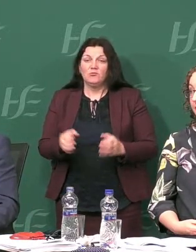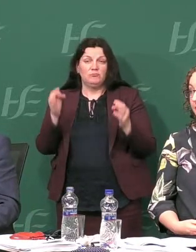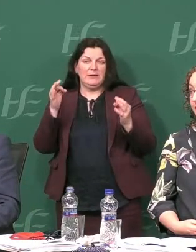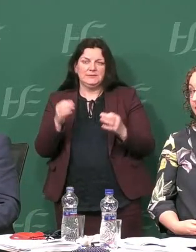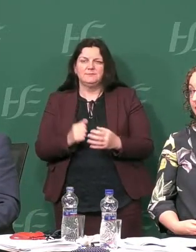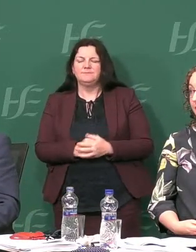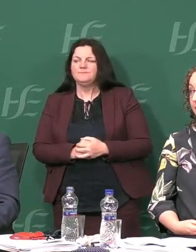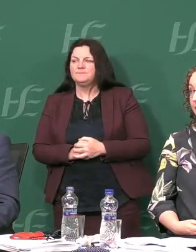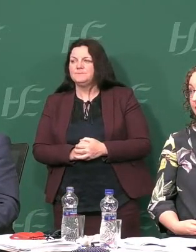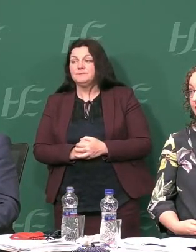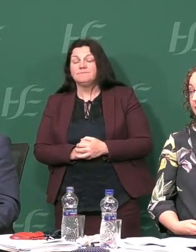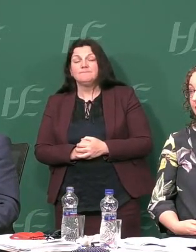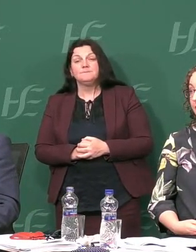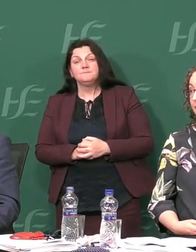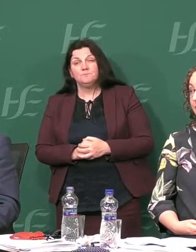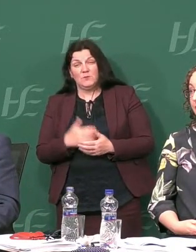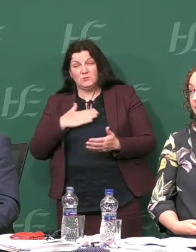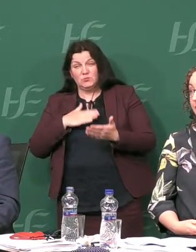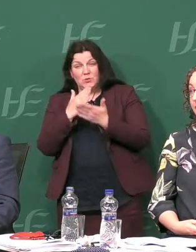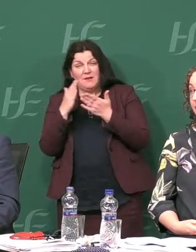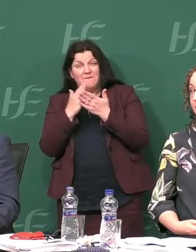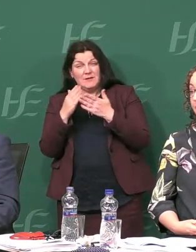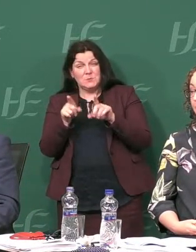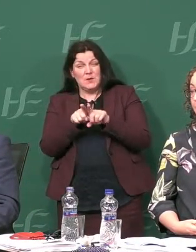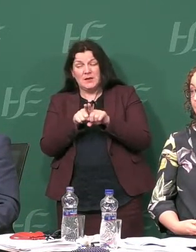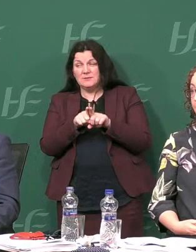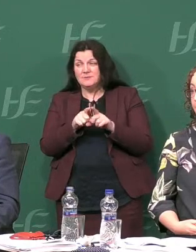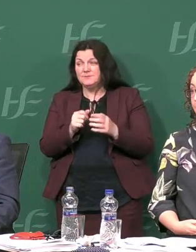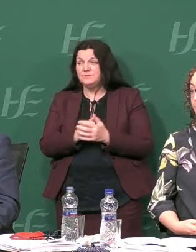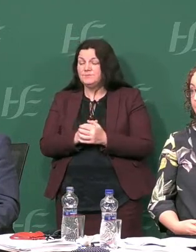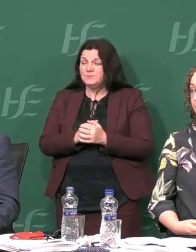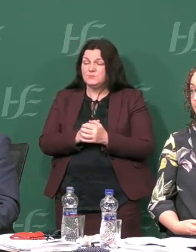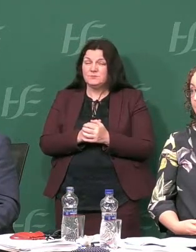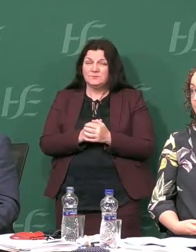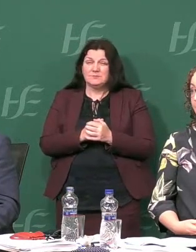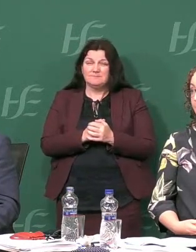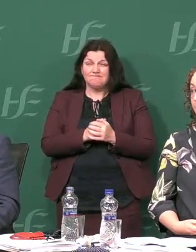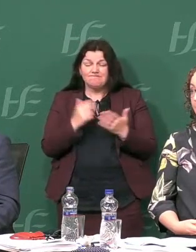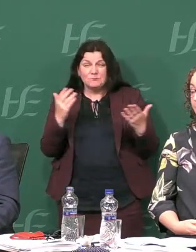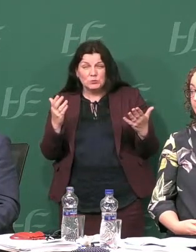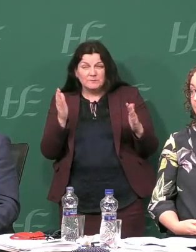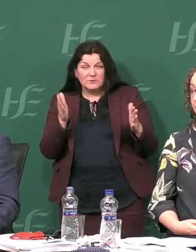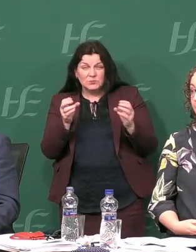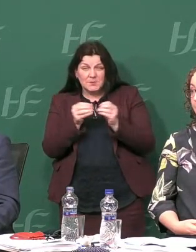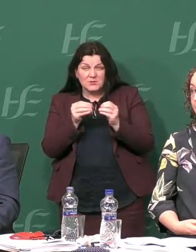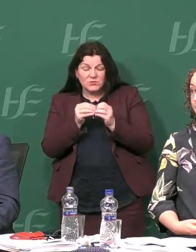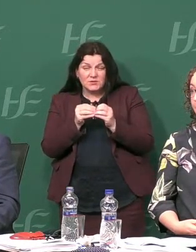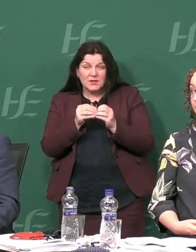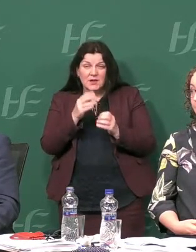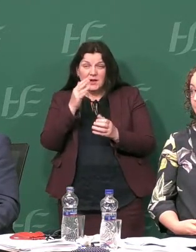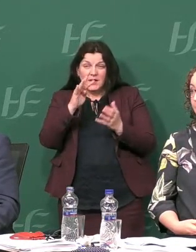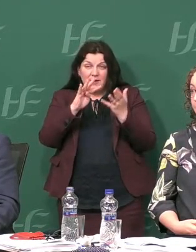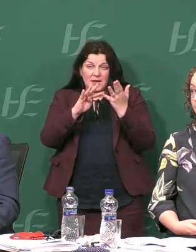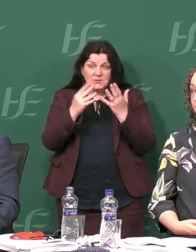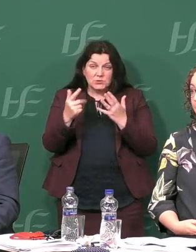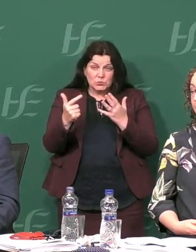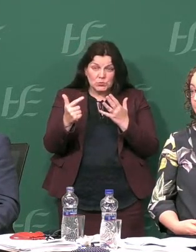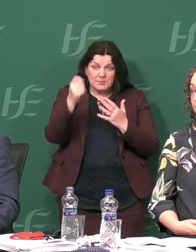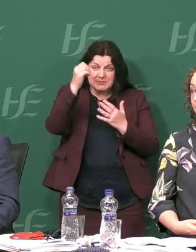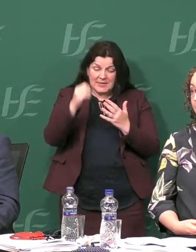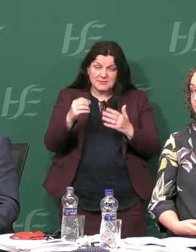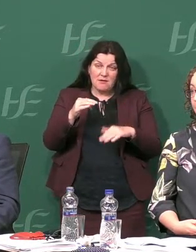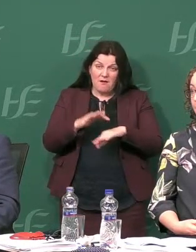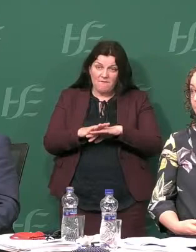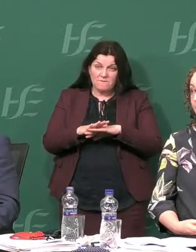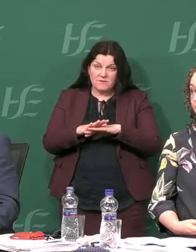And yeah, sorry, just to clarify as well, Paul, on you were saying earlier that 92% of